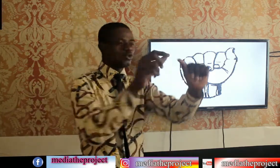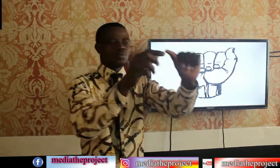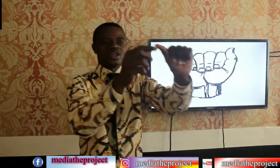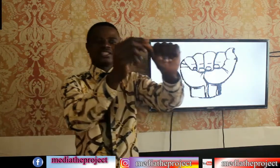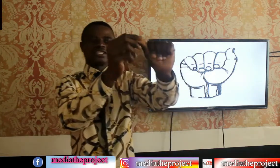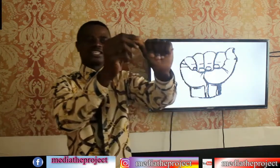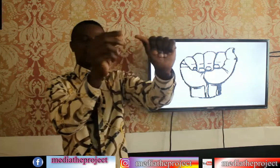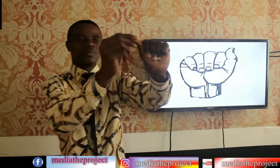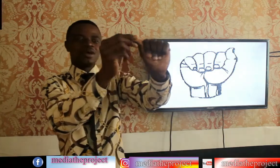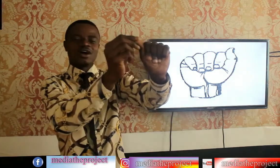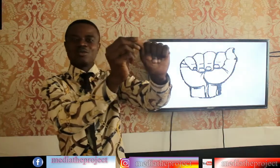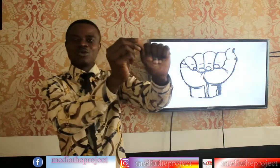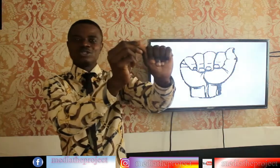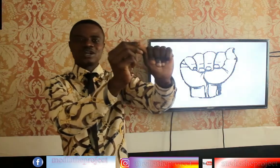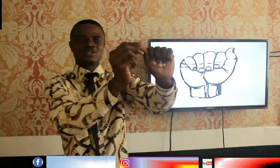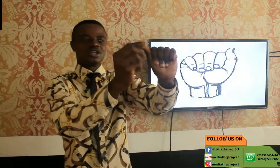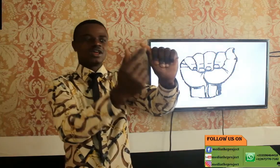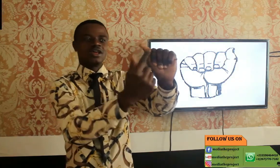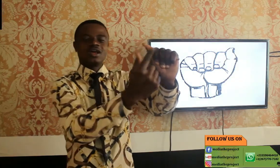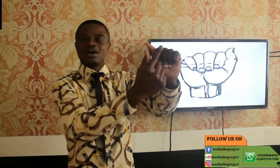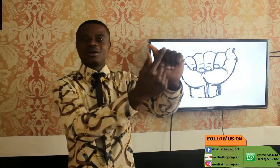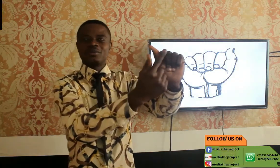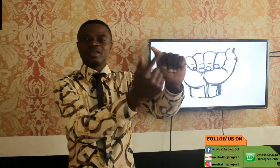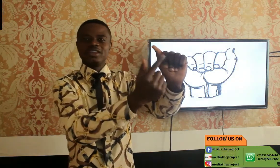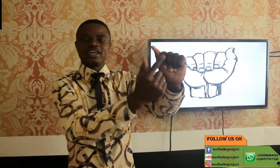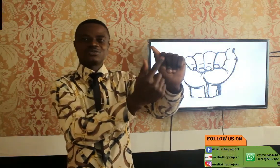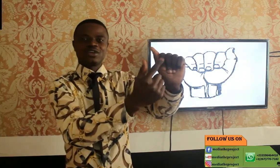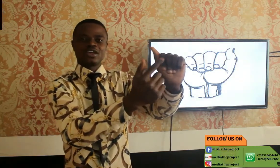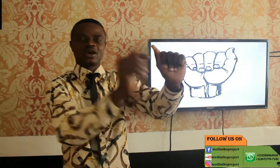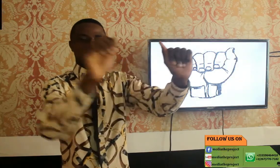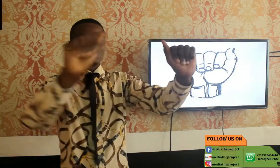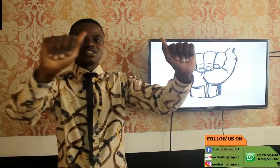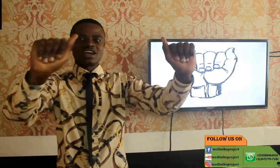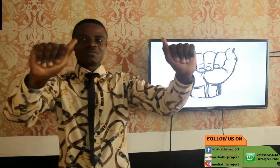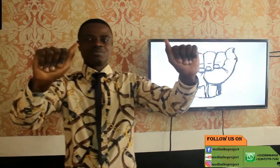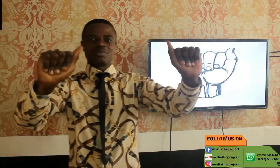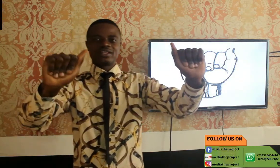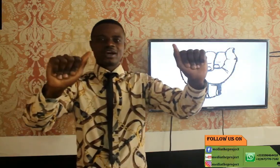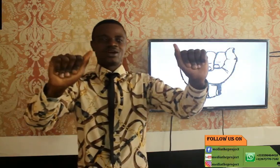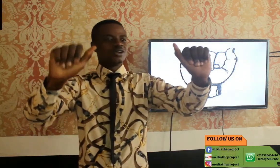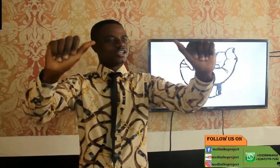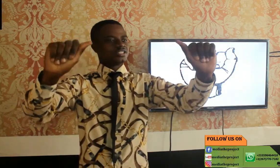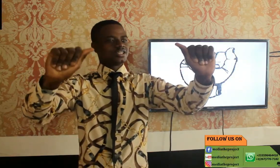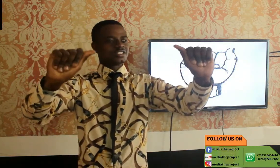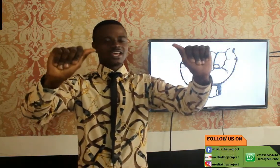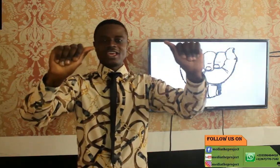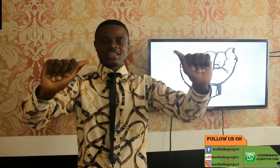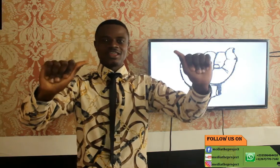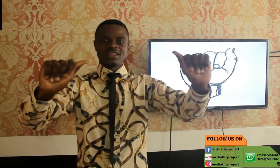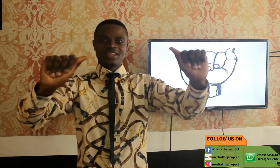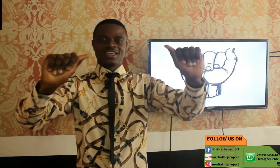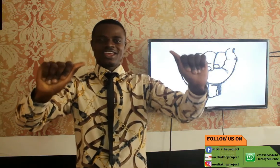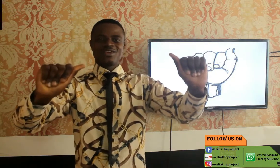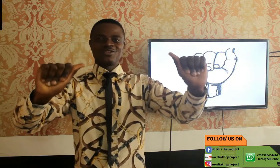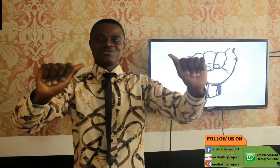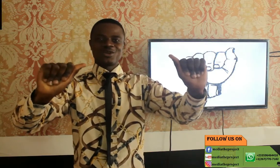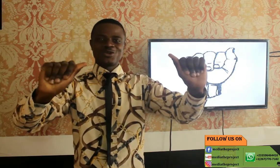You place the thumb closer to the index finger whilst they have been bent down. This is A. A. Very